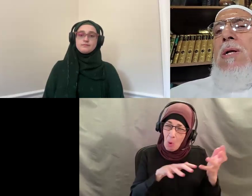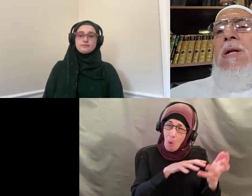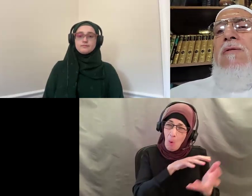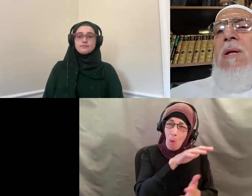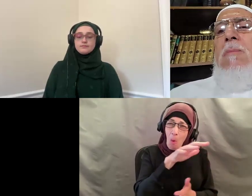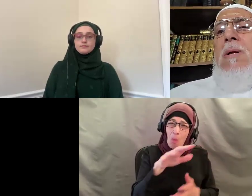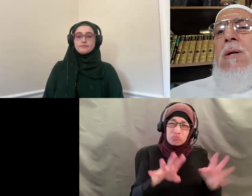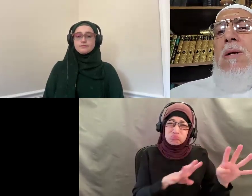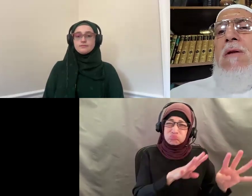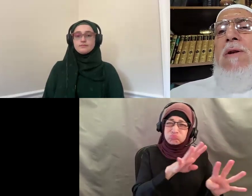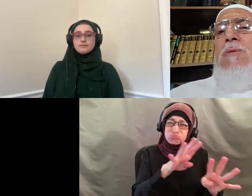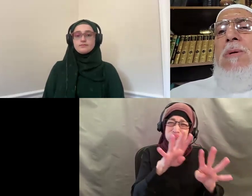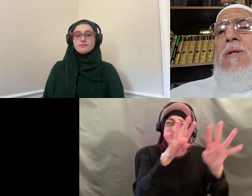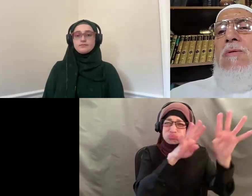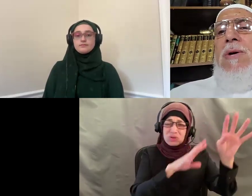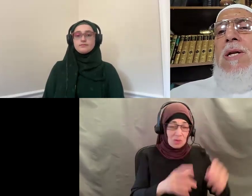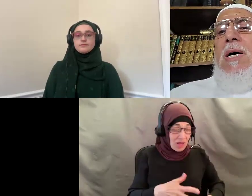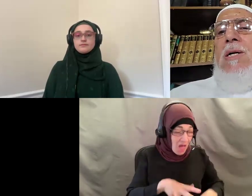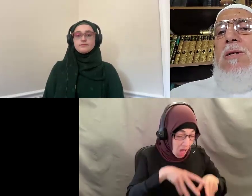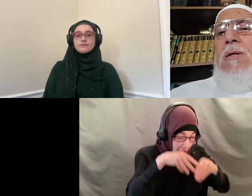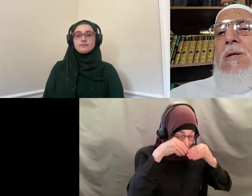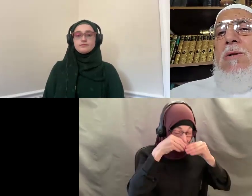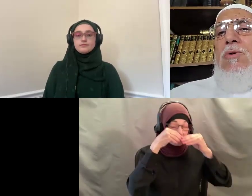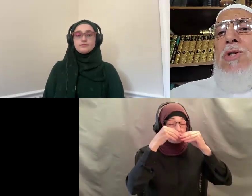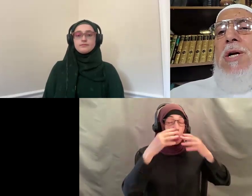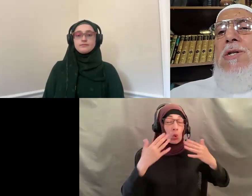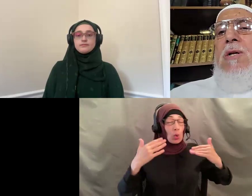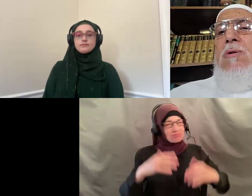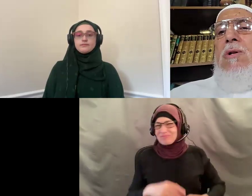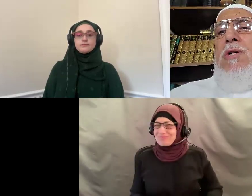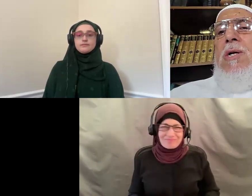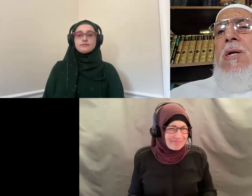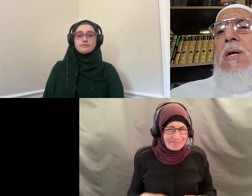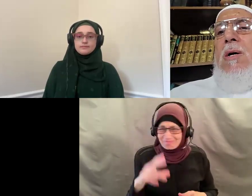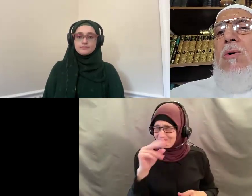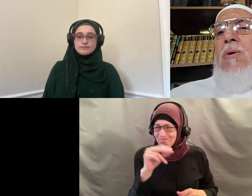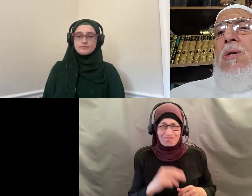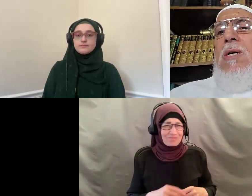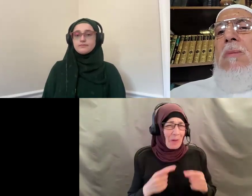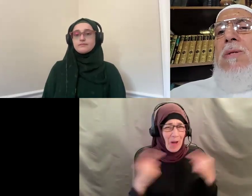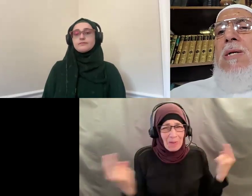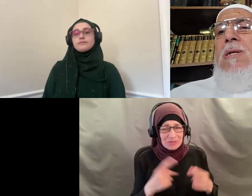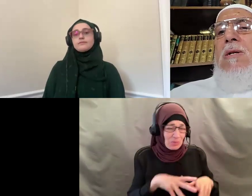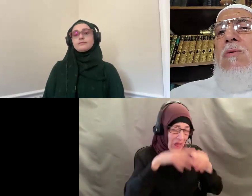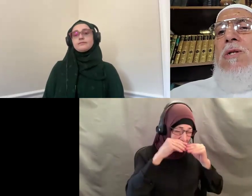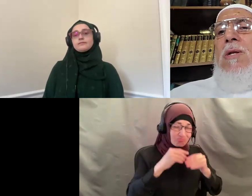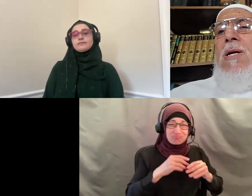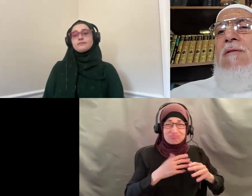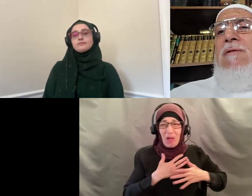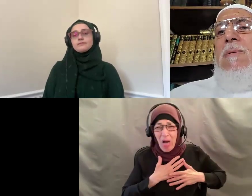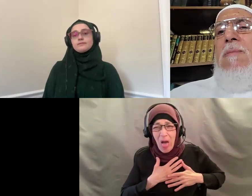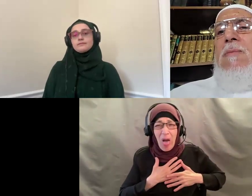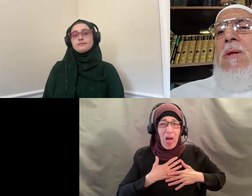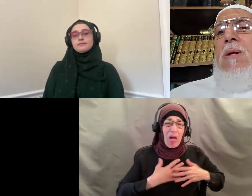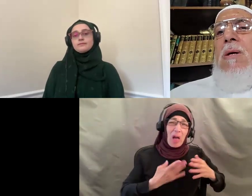nor will it give them refreshment of any kind to change their condition or the circumstances in which they